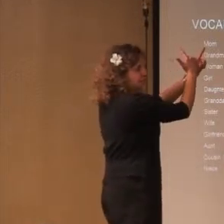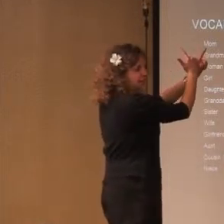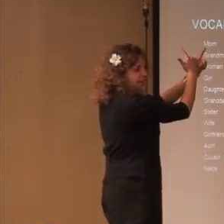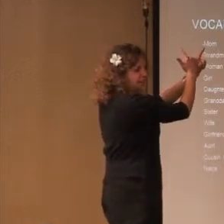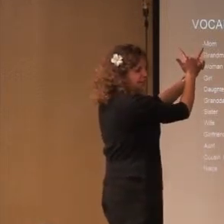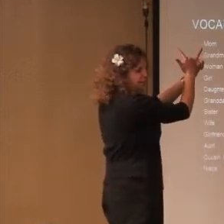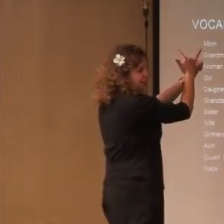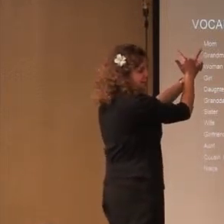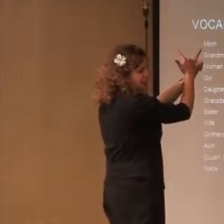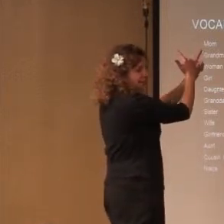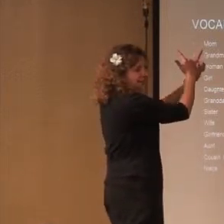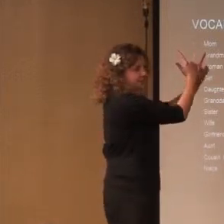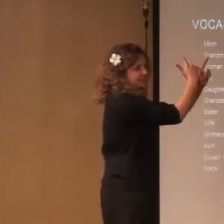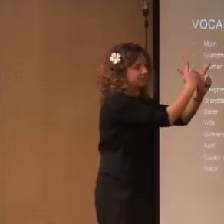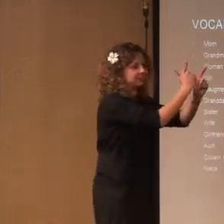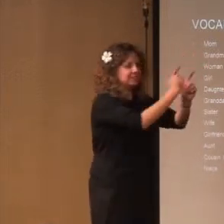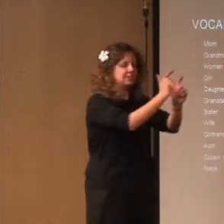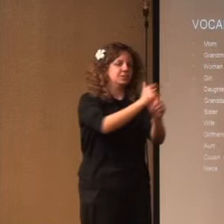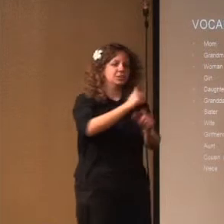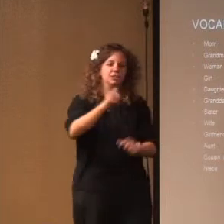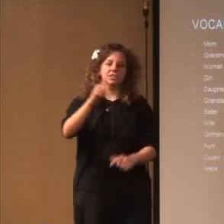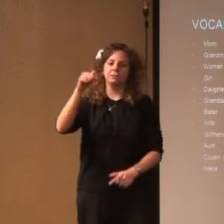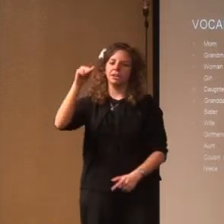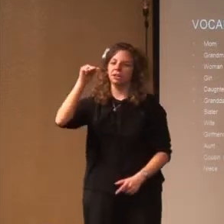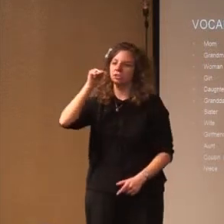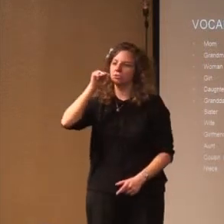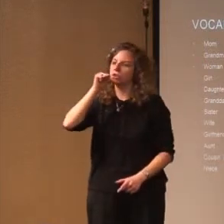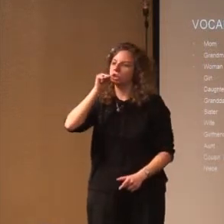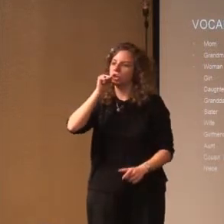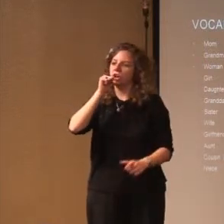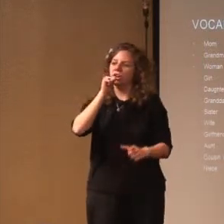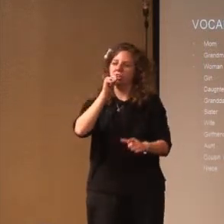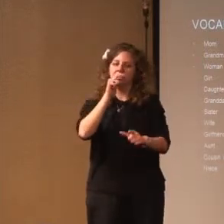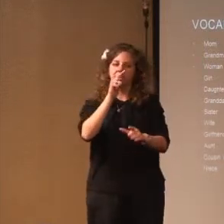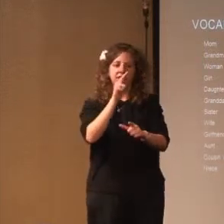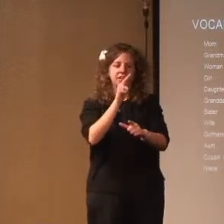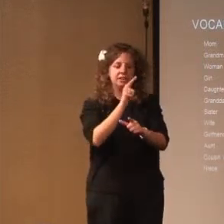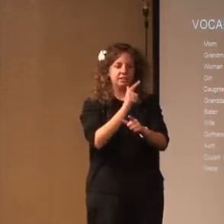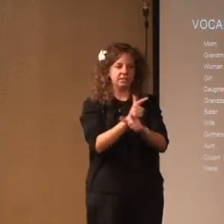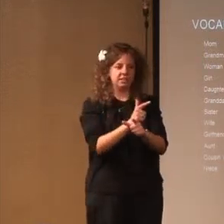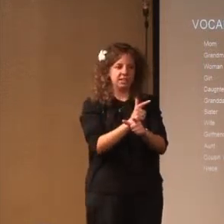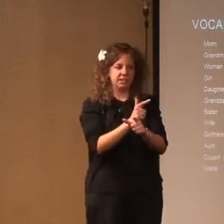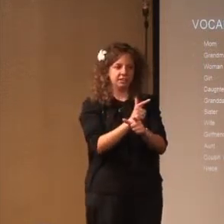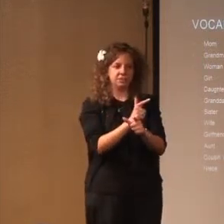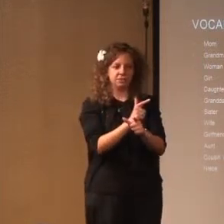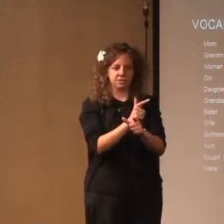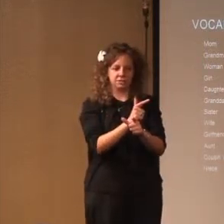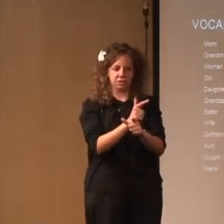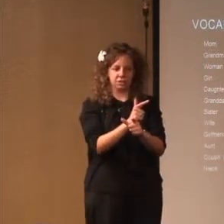like. Okay? So it's me here. So girl, down here, so sister.